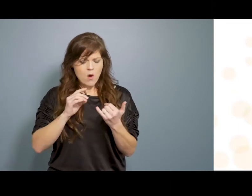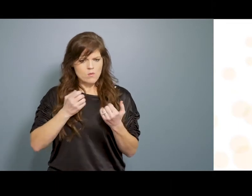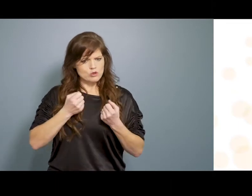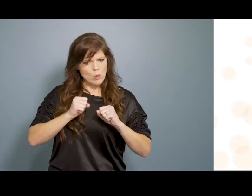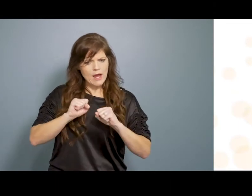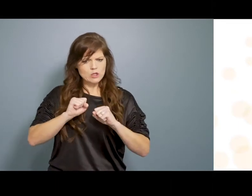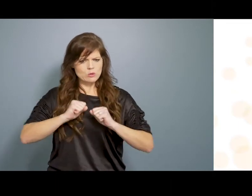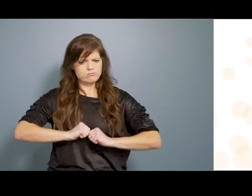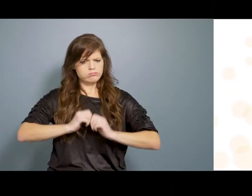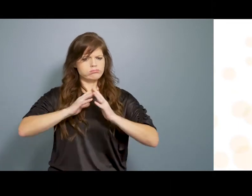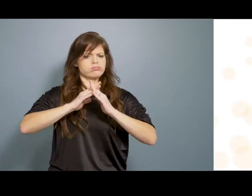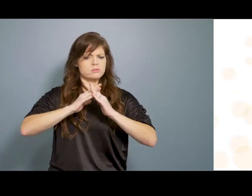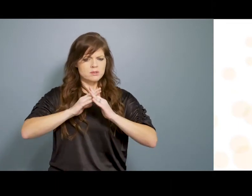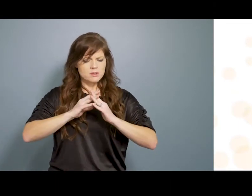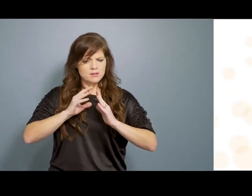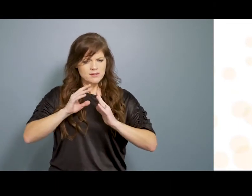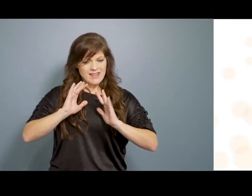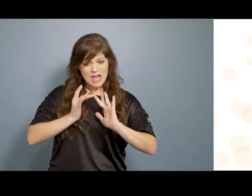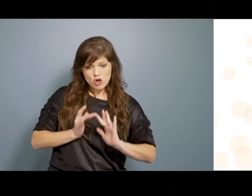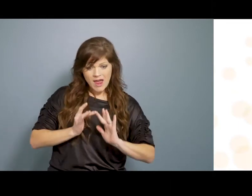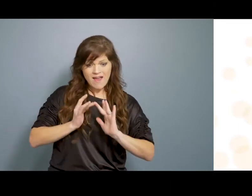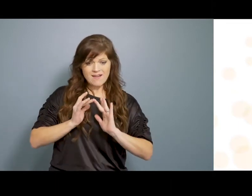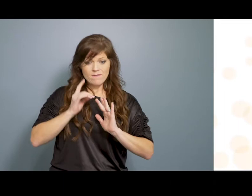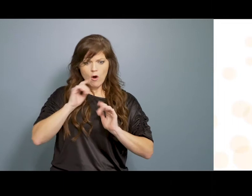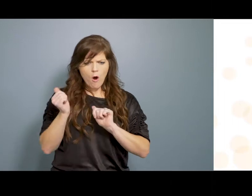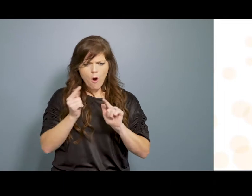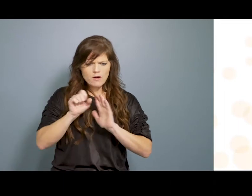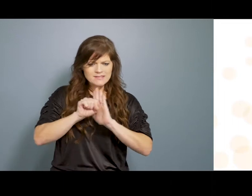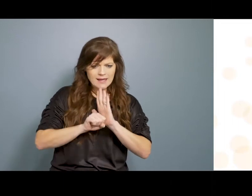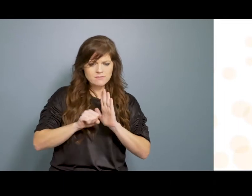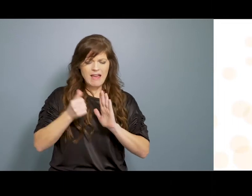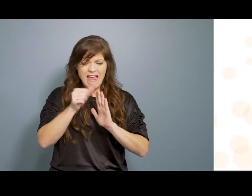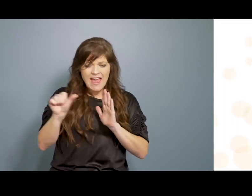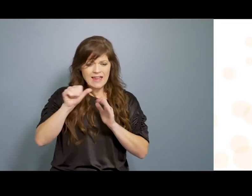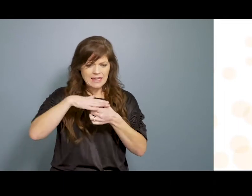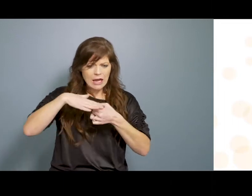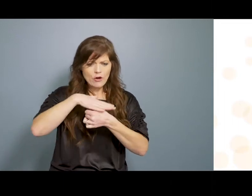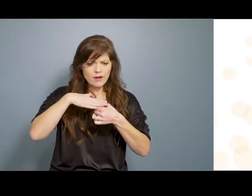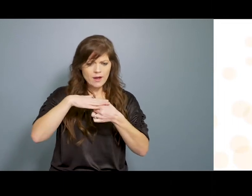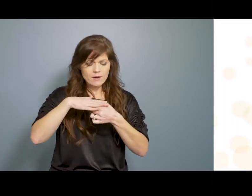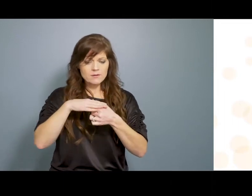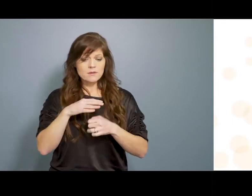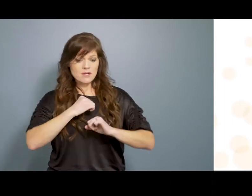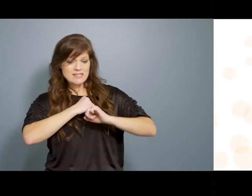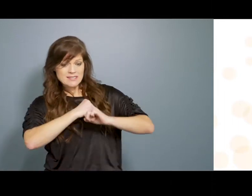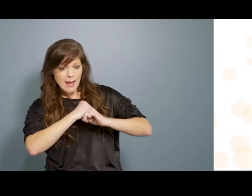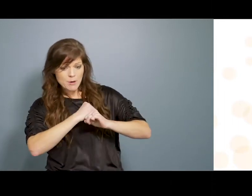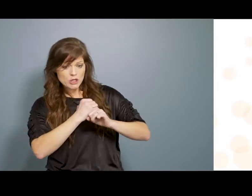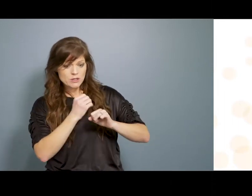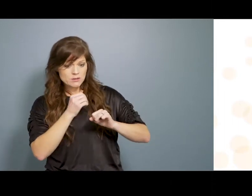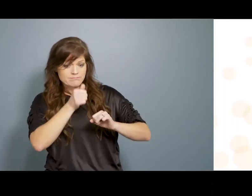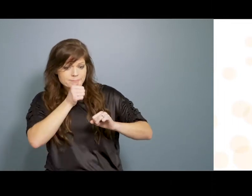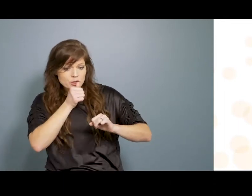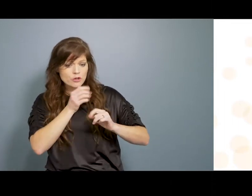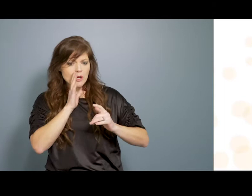put together internet statewide access to all areas. Cybersecurity will develop in the next few years in ways that we